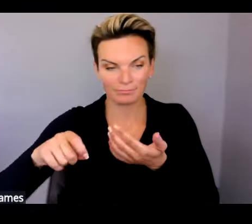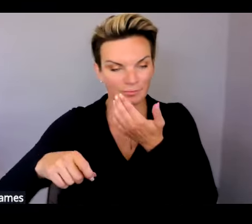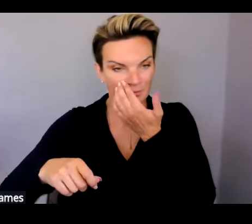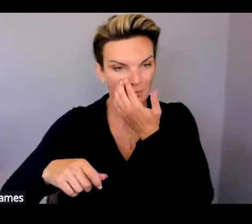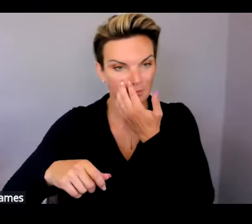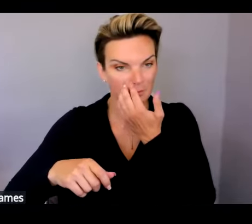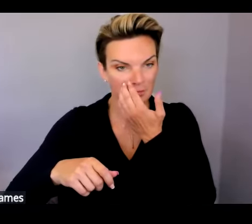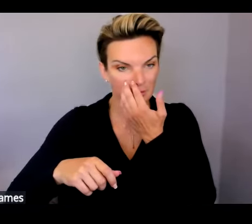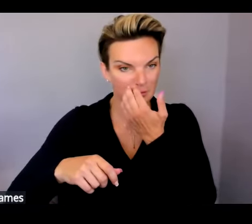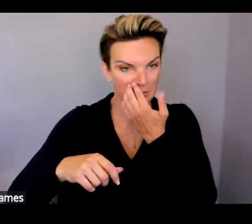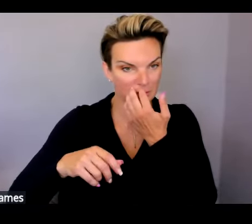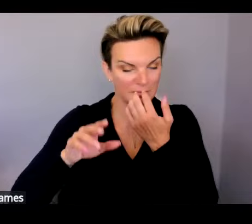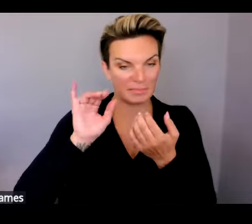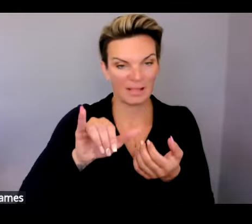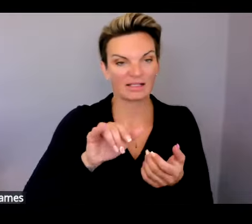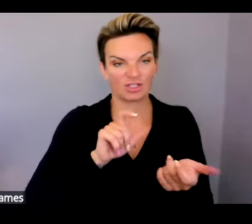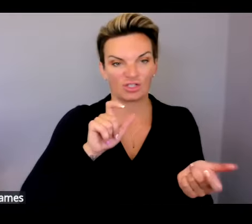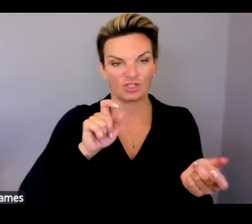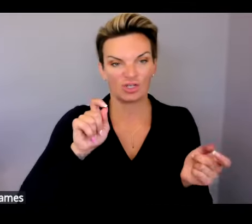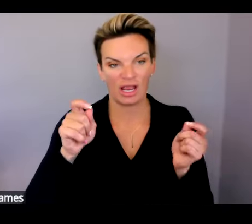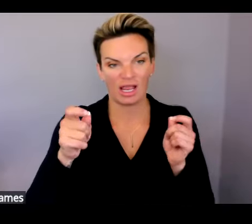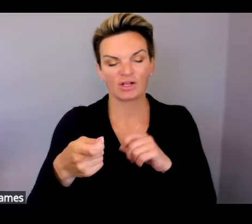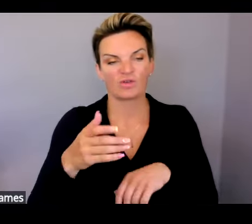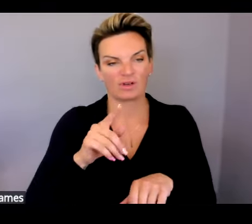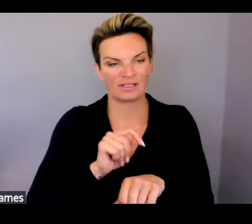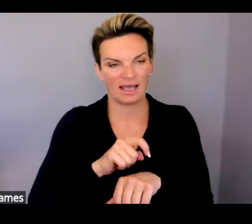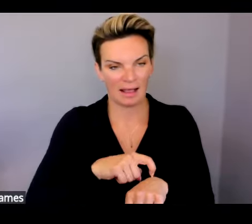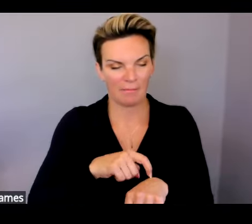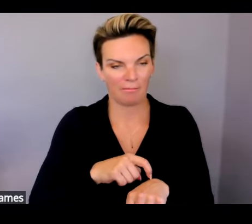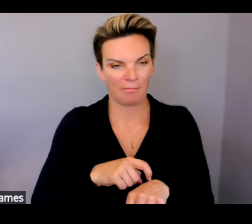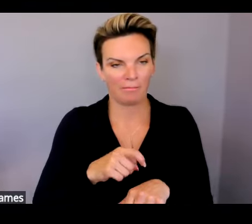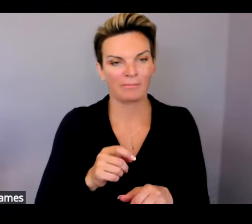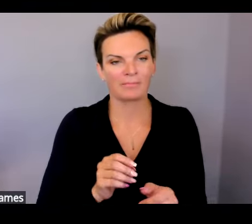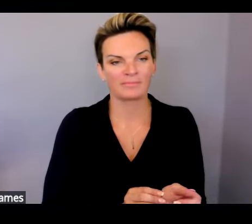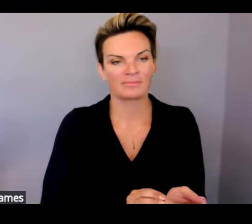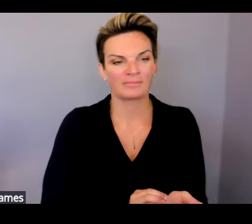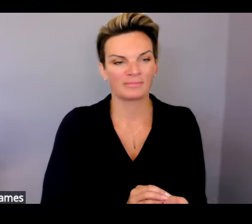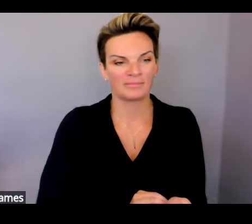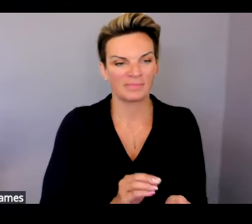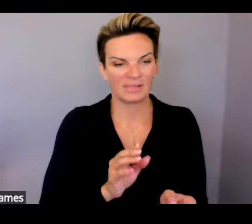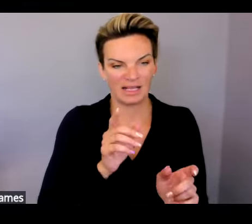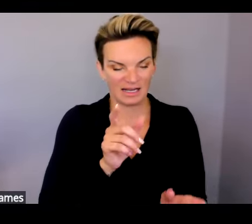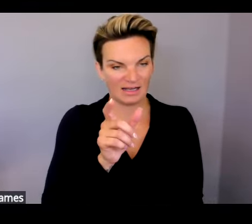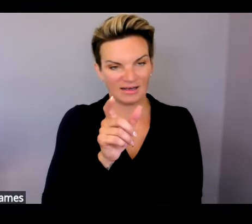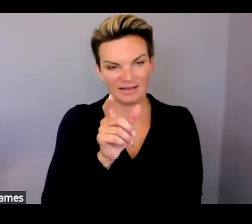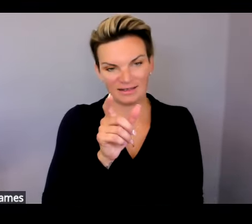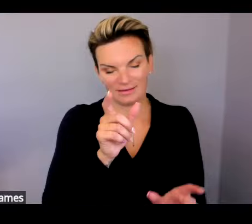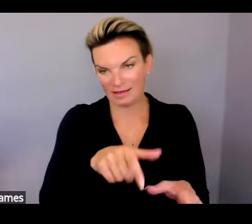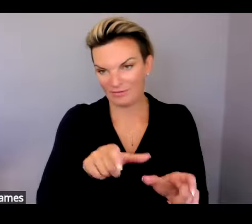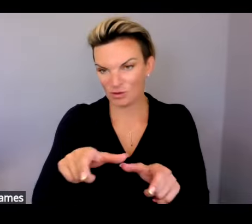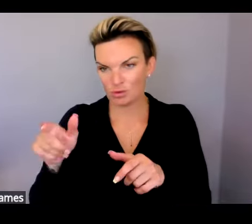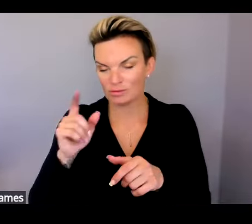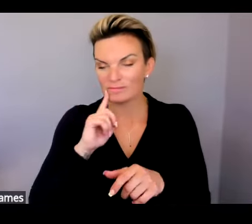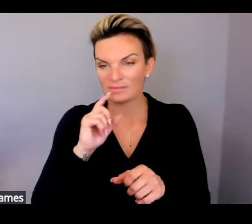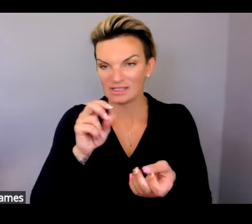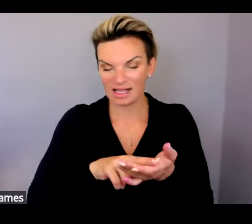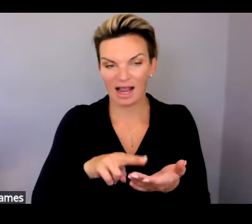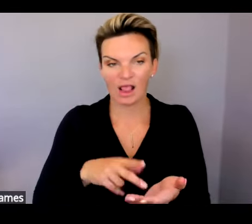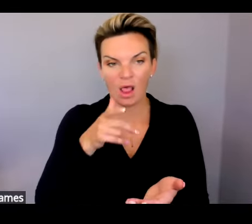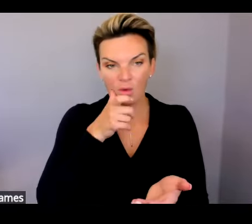That's a change over time. The change with this, you know, when we're looking at individuals signing this, electors, they're only going to sign one